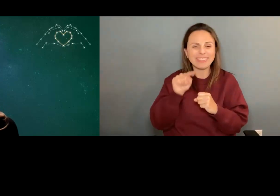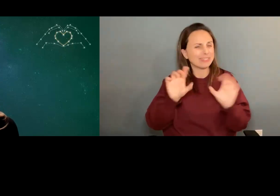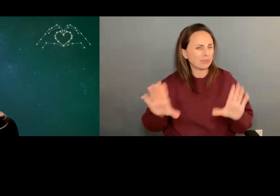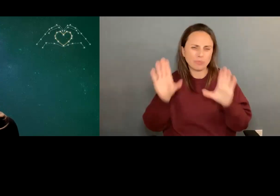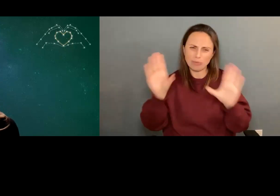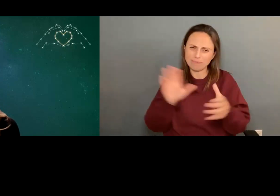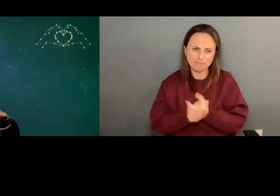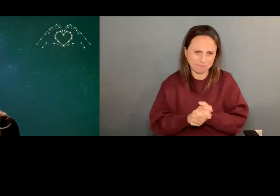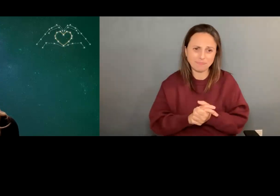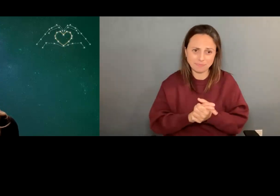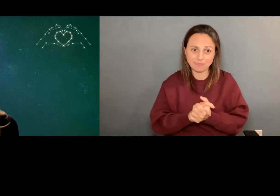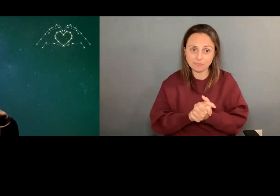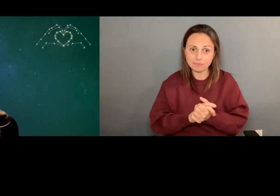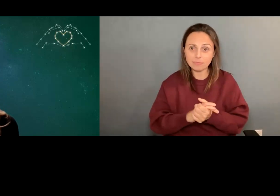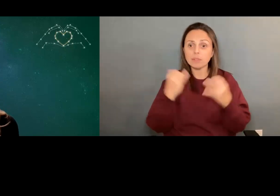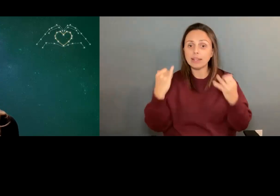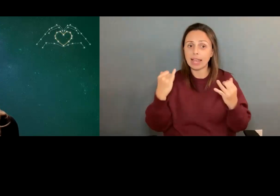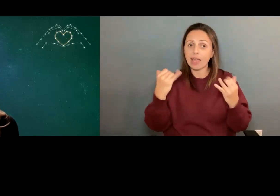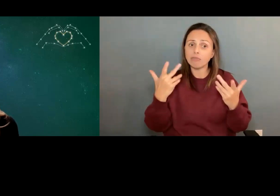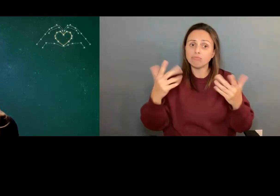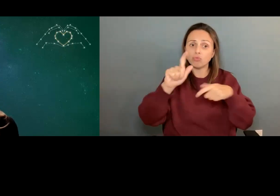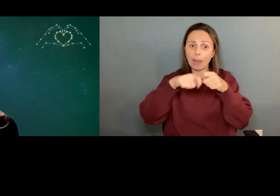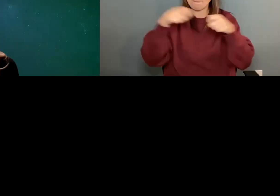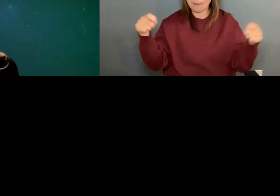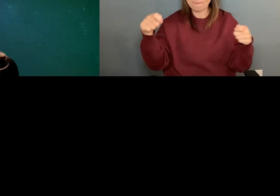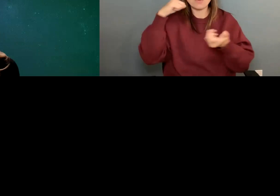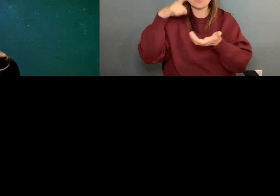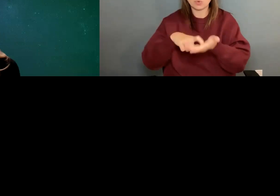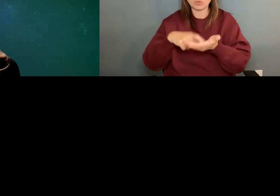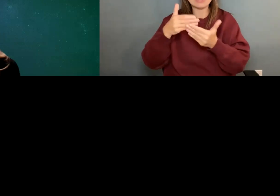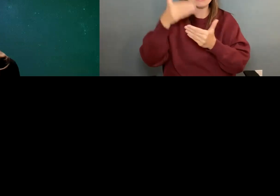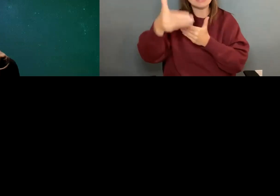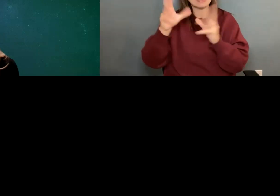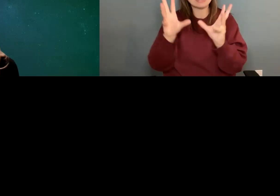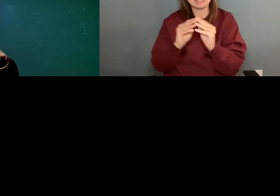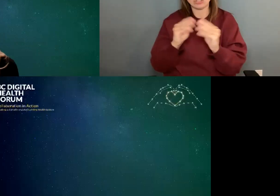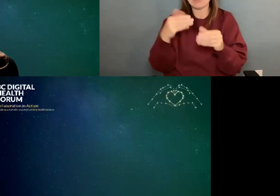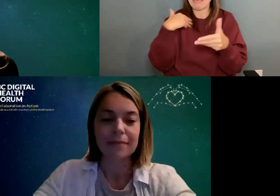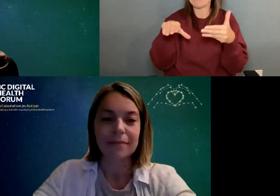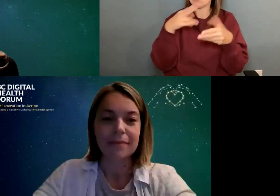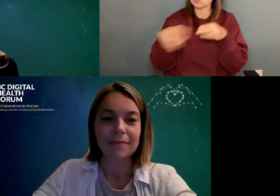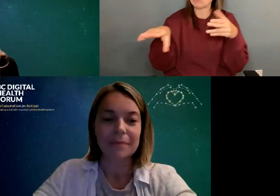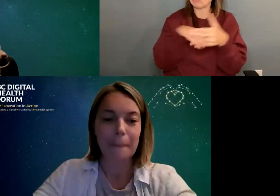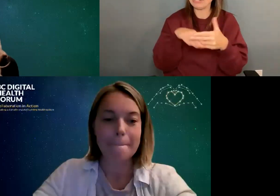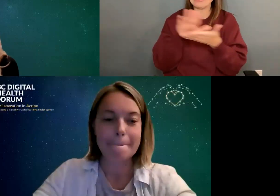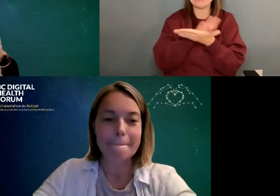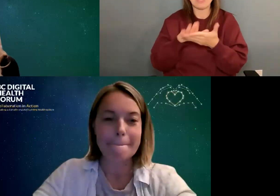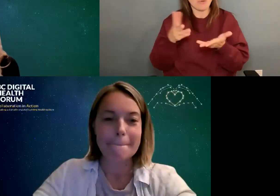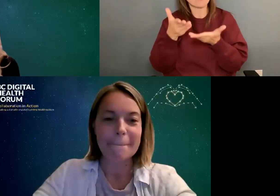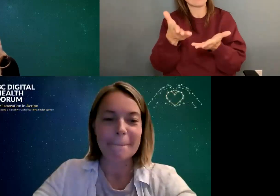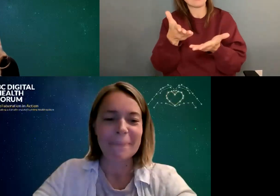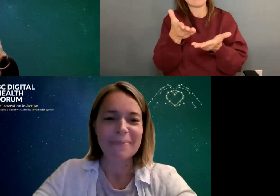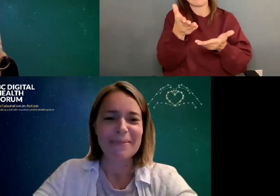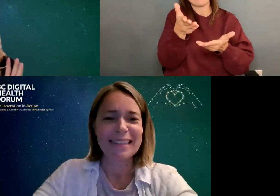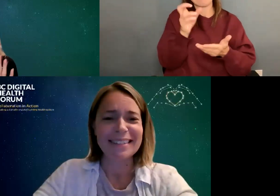wonderful. As we wrap up, you will notice that our next session, we have a bit of a break, which is nice. Oh, there she